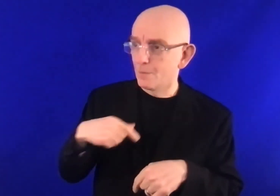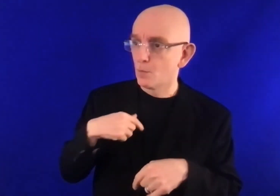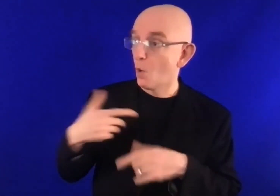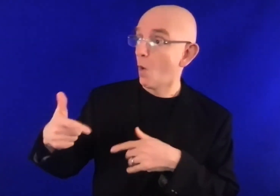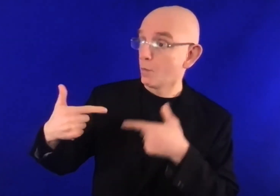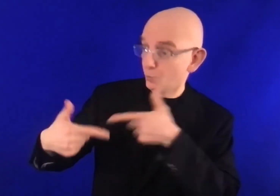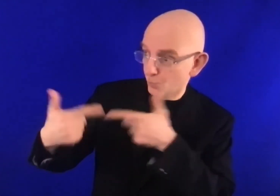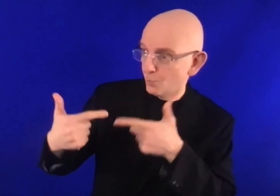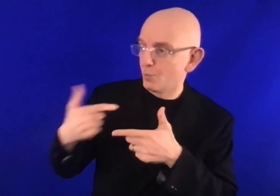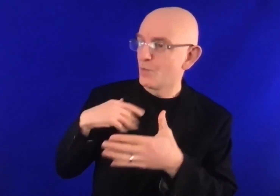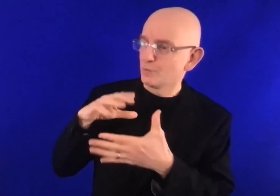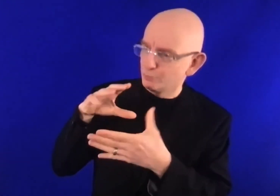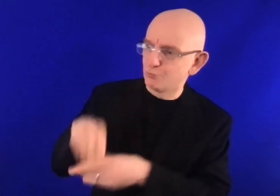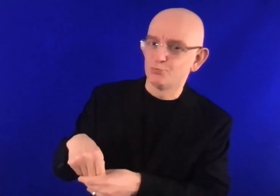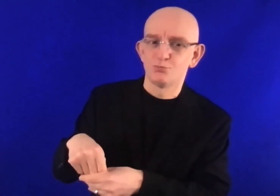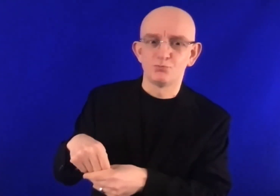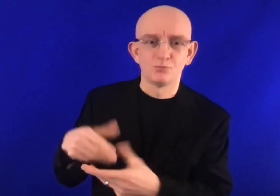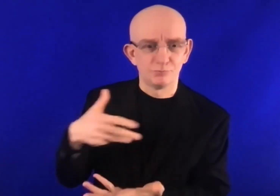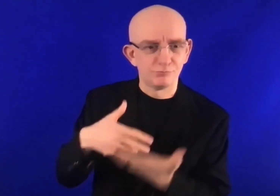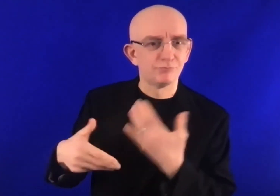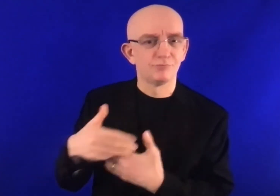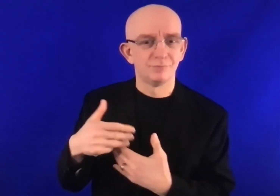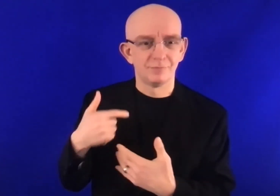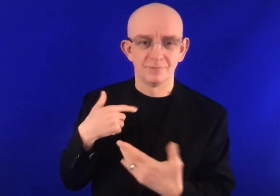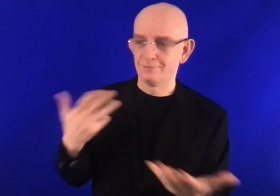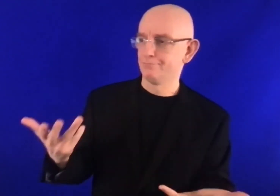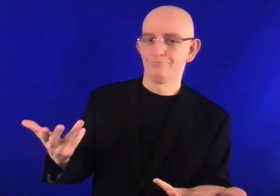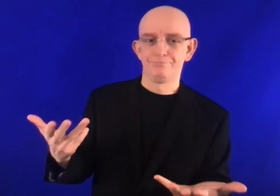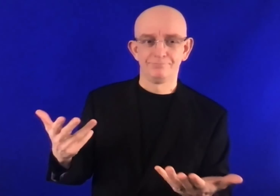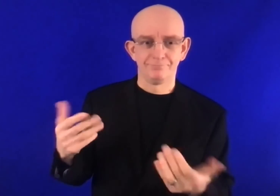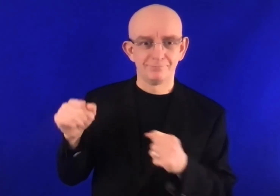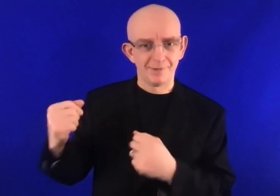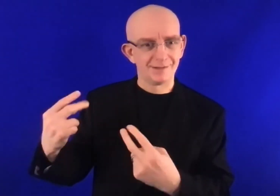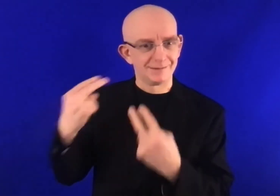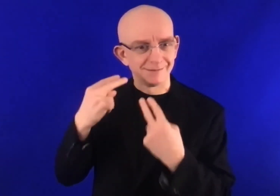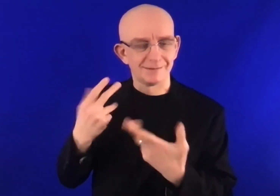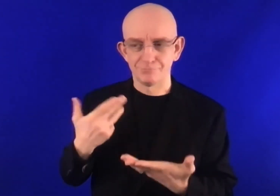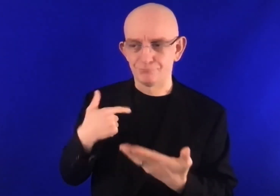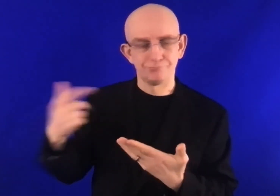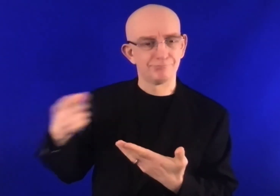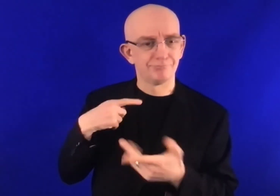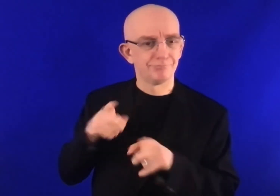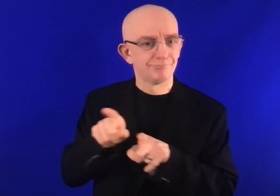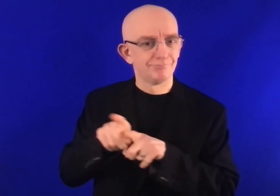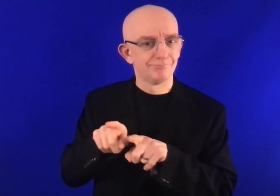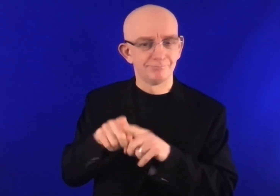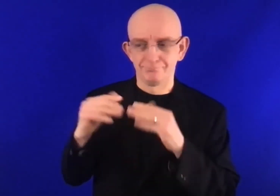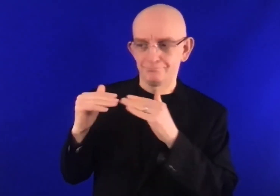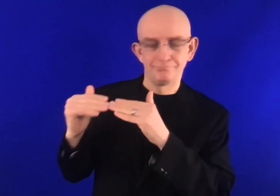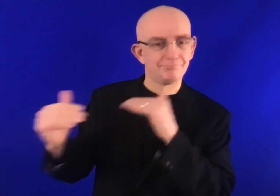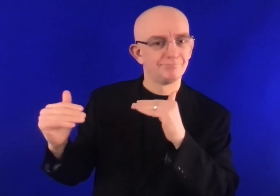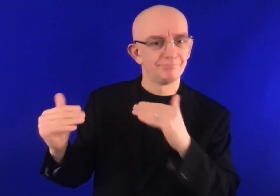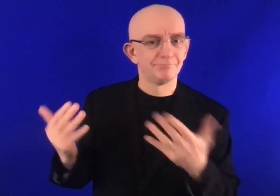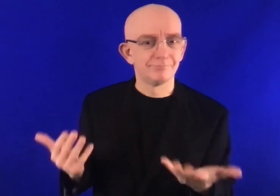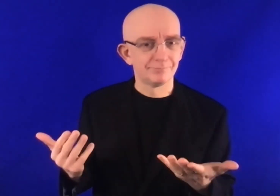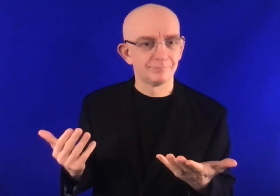them and see that we are equal, and also we are human beings like them. Although we have obstacles